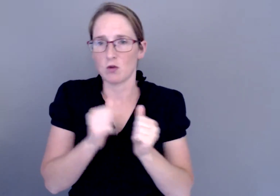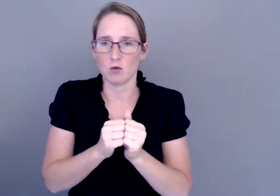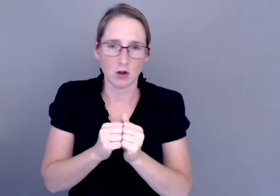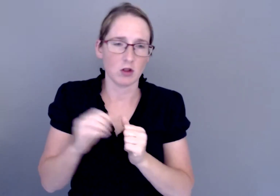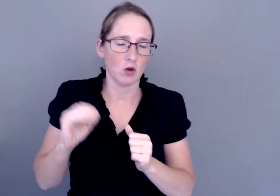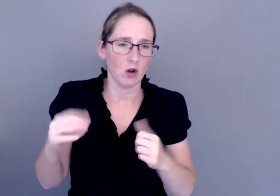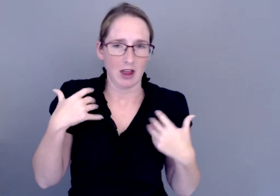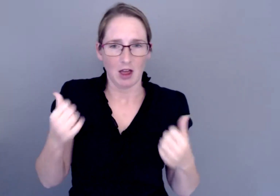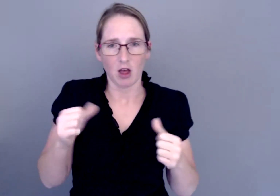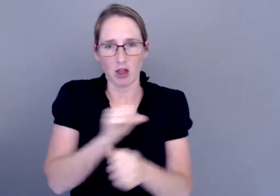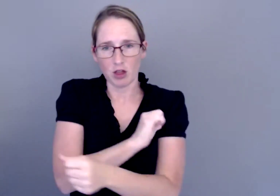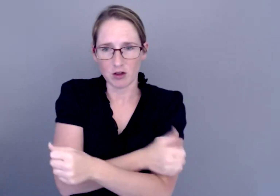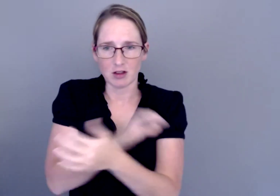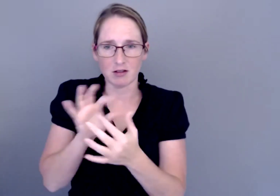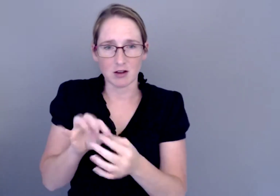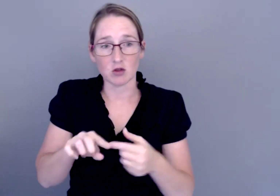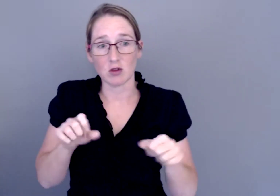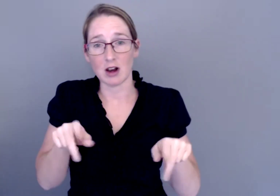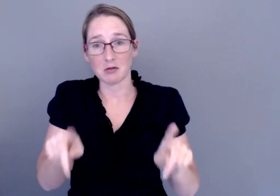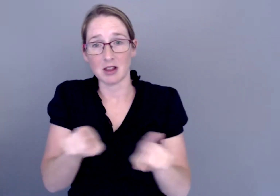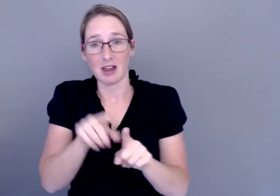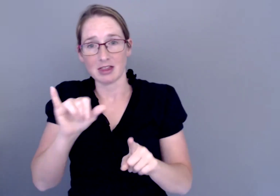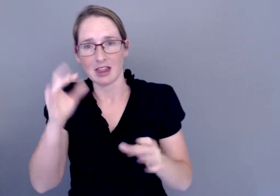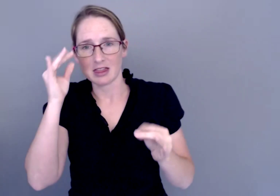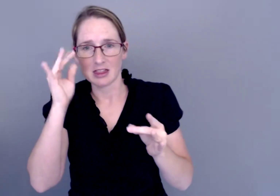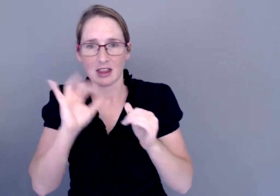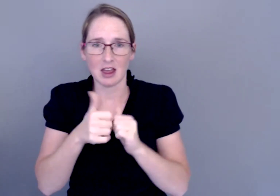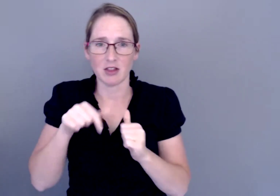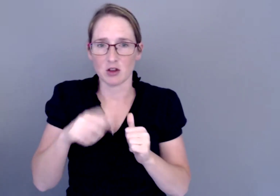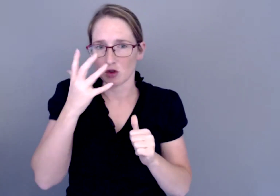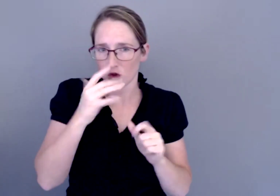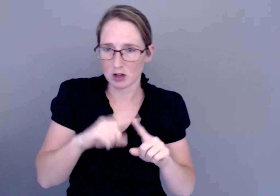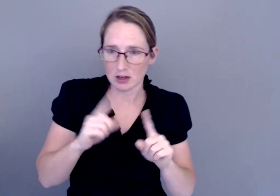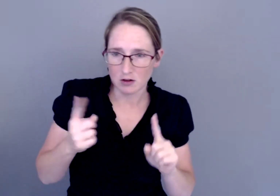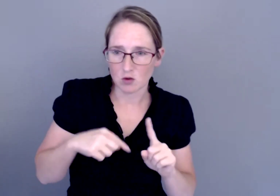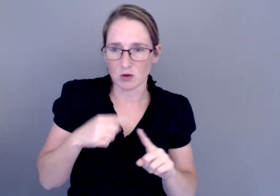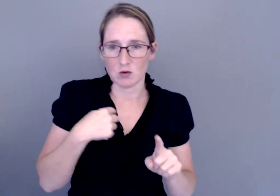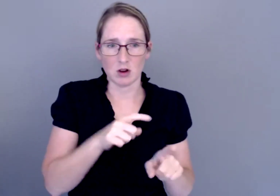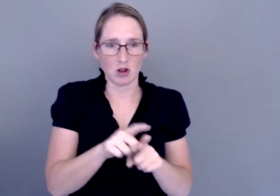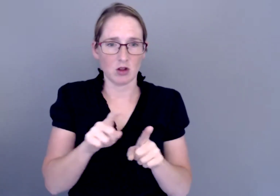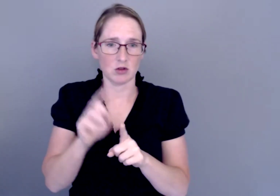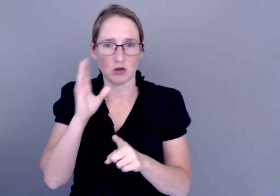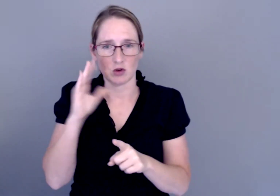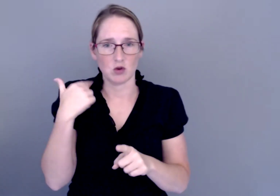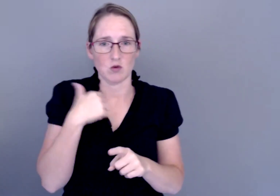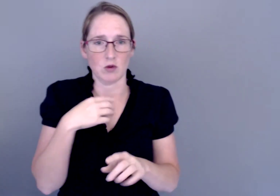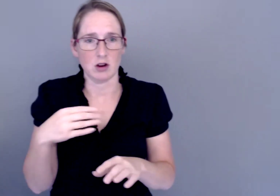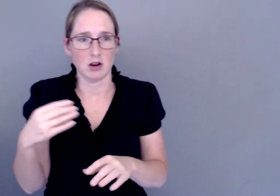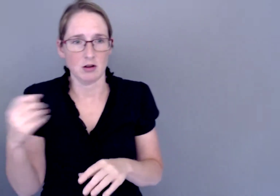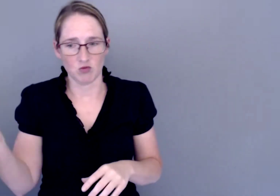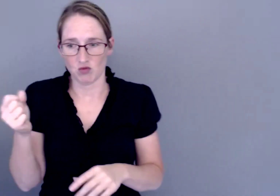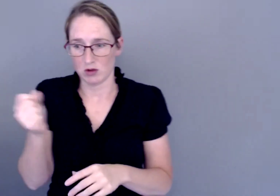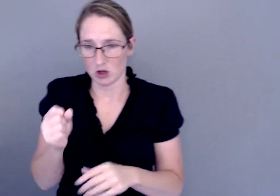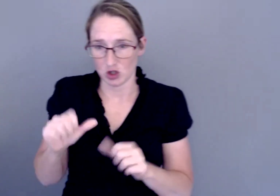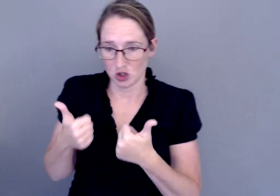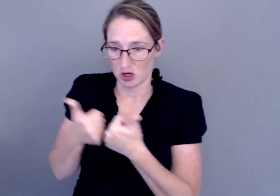Authority around opportunities like that, thinking about how this could look differently when we also bring in the challenges that we have when